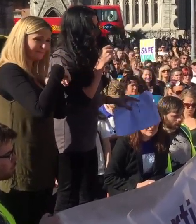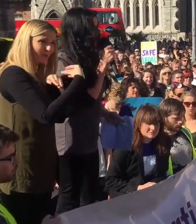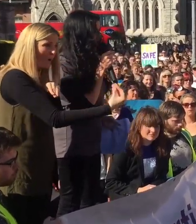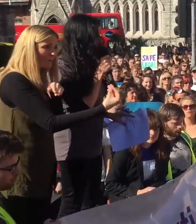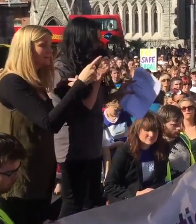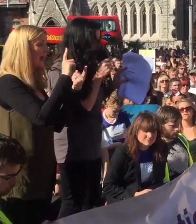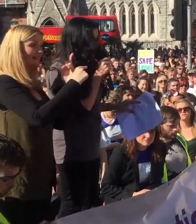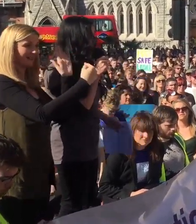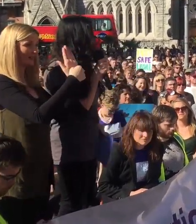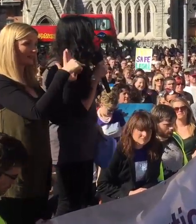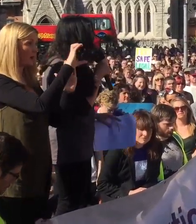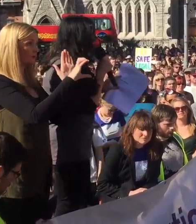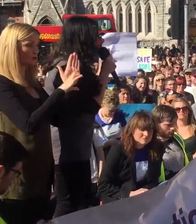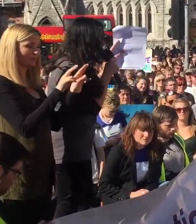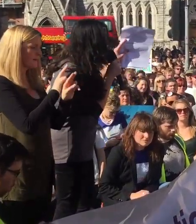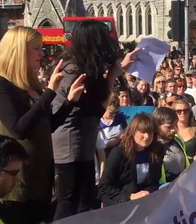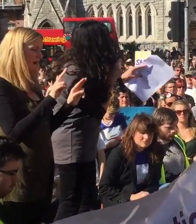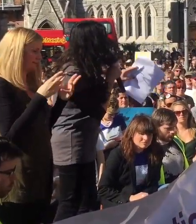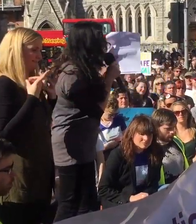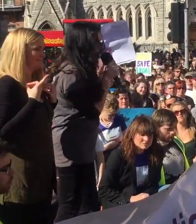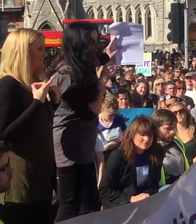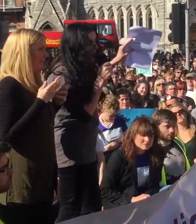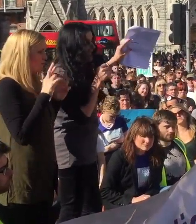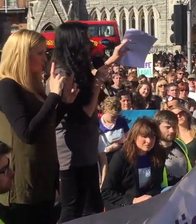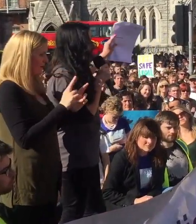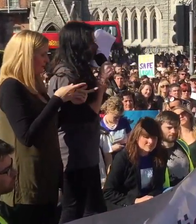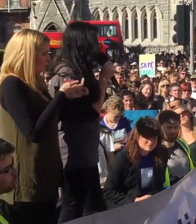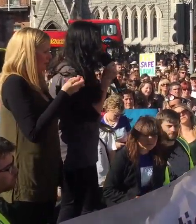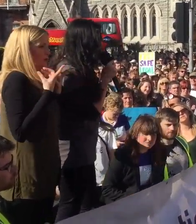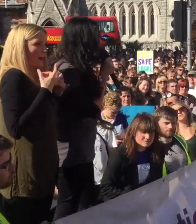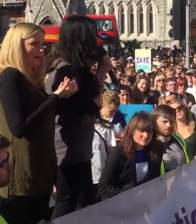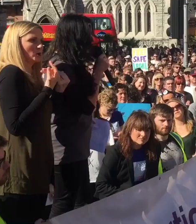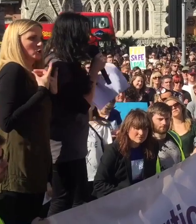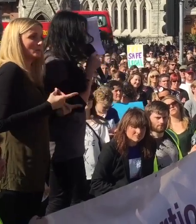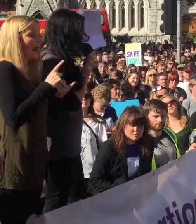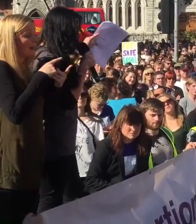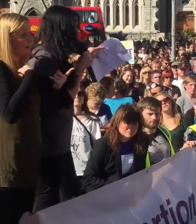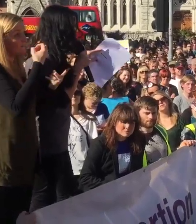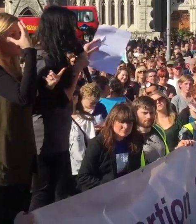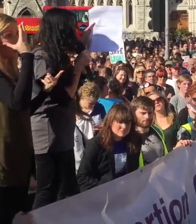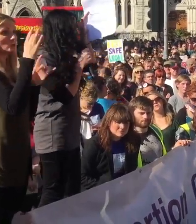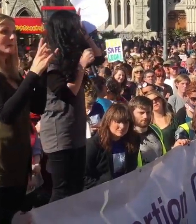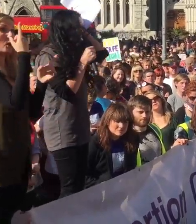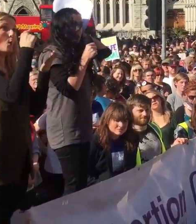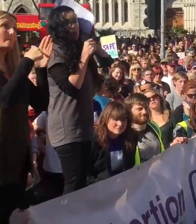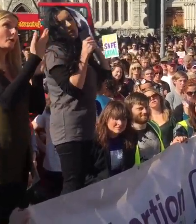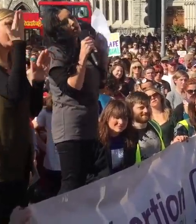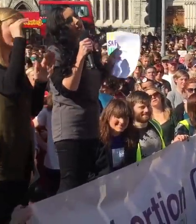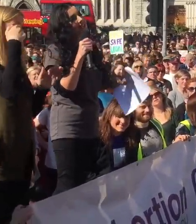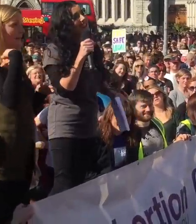and inhumane. And I just want to make one other point, actually, because I forgot to make it earlier on when I was ranting.